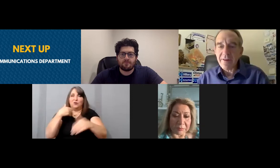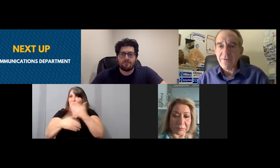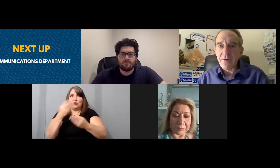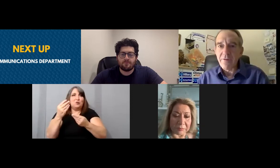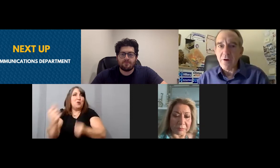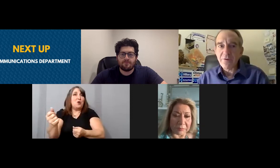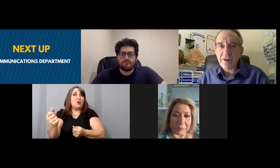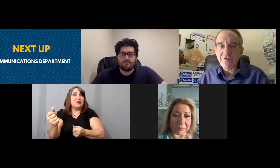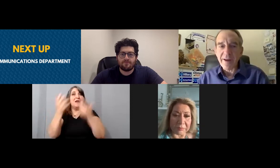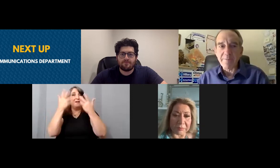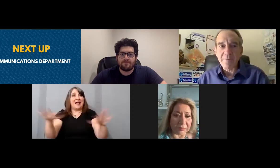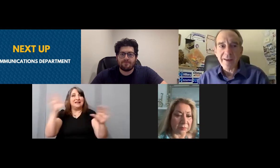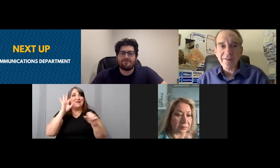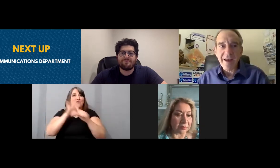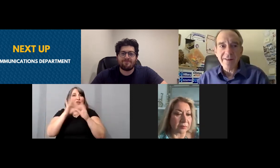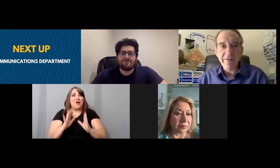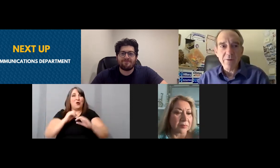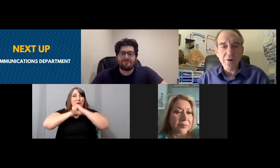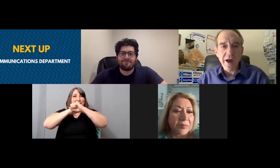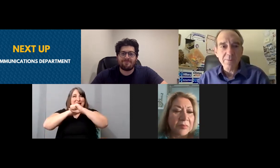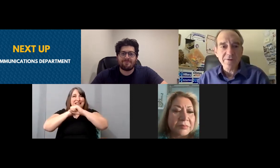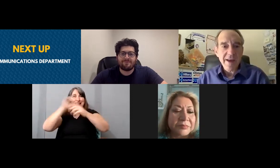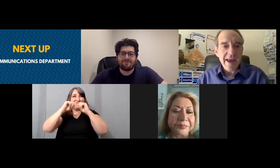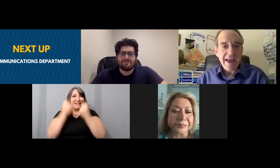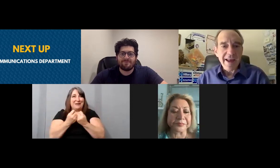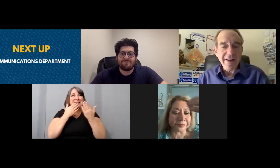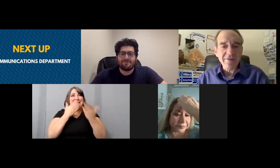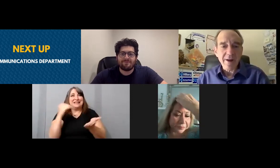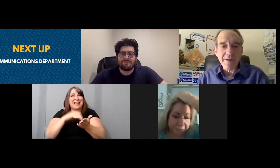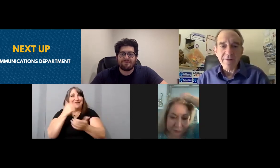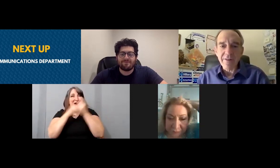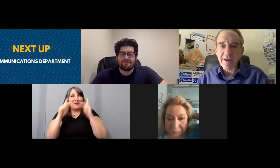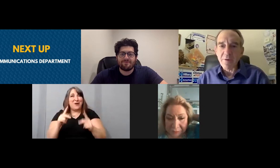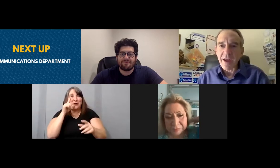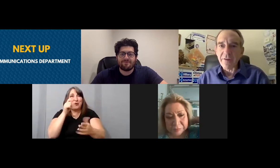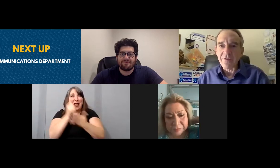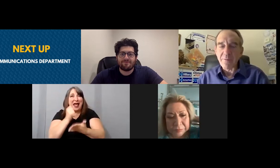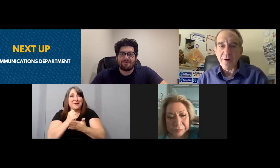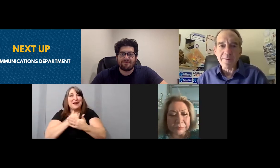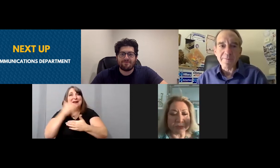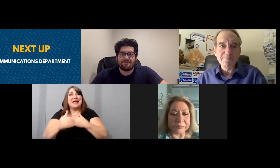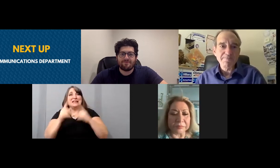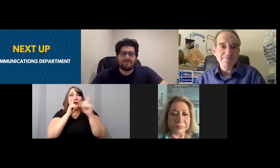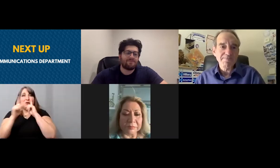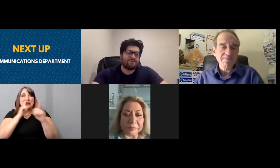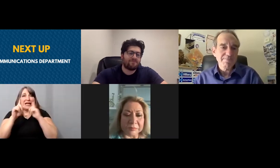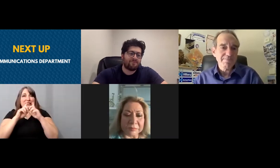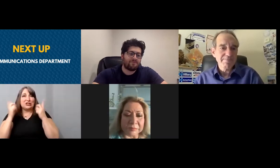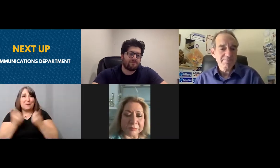And that's it for the voter protection team. Thanks again to everyone who helped. And next up is the communications department.